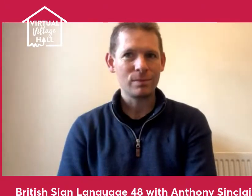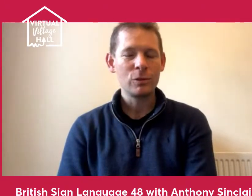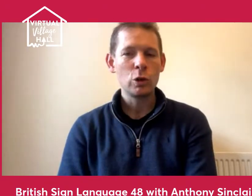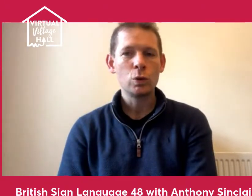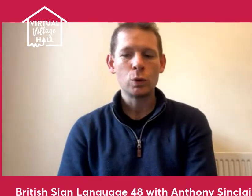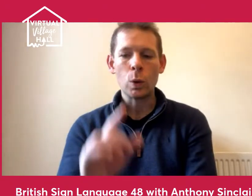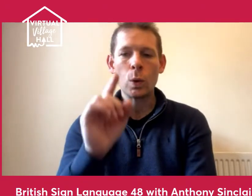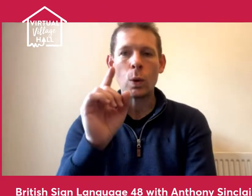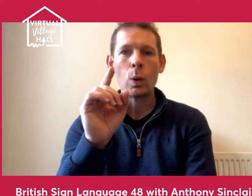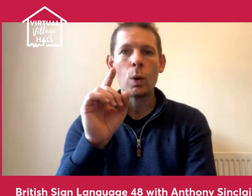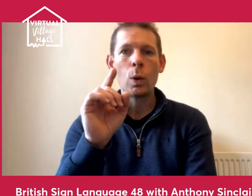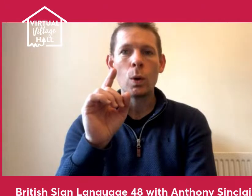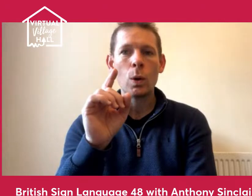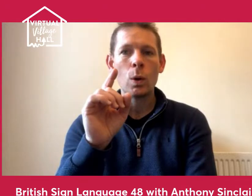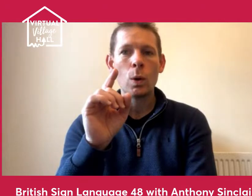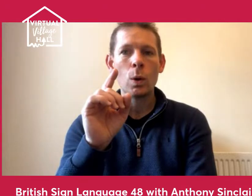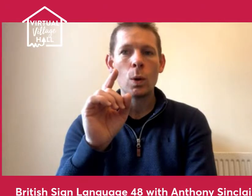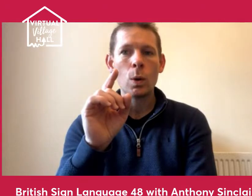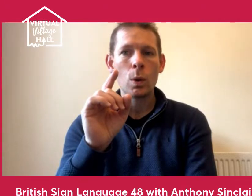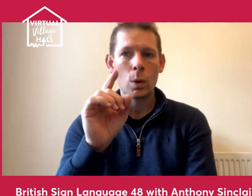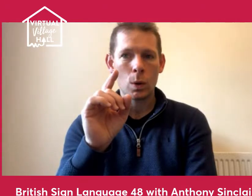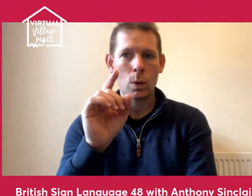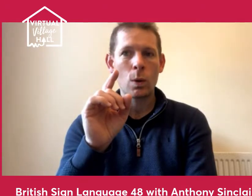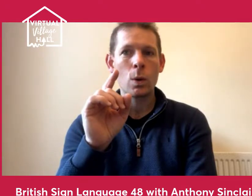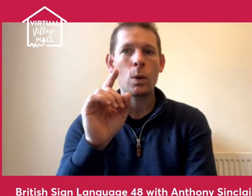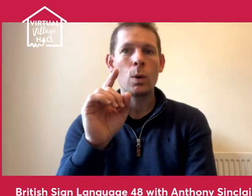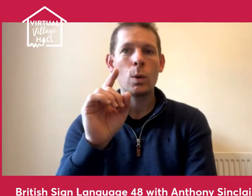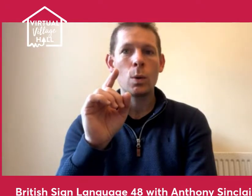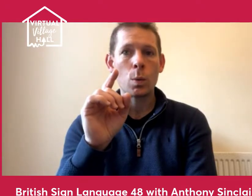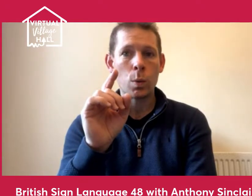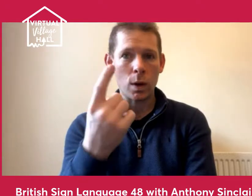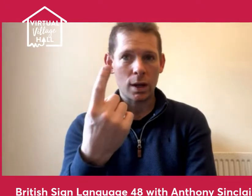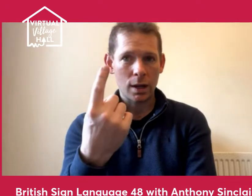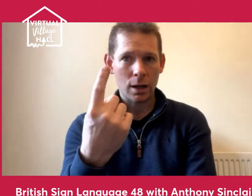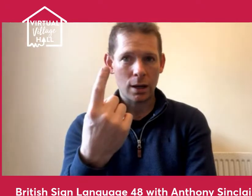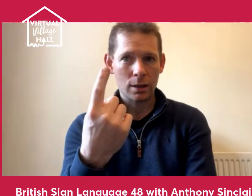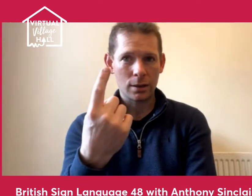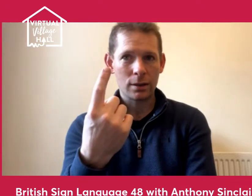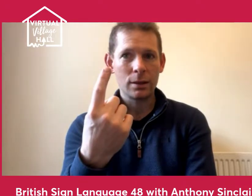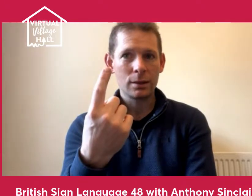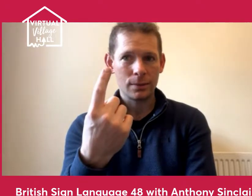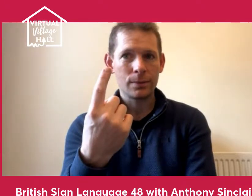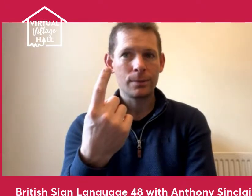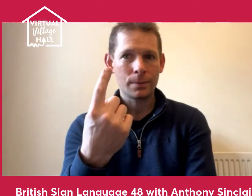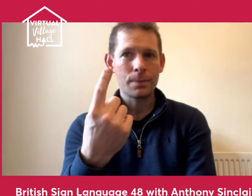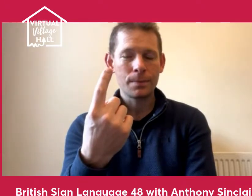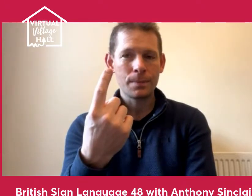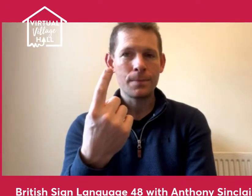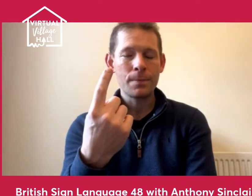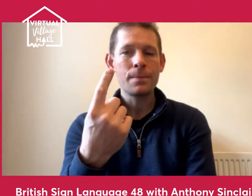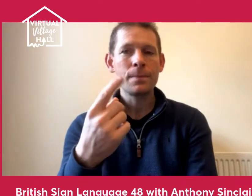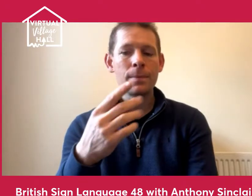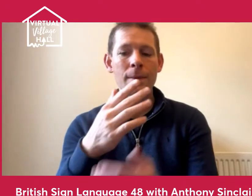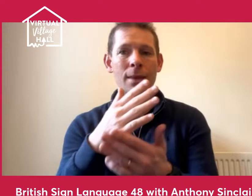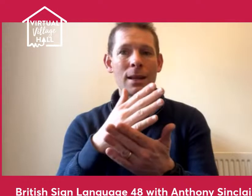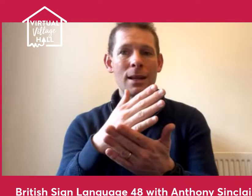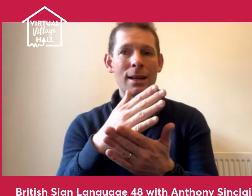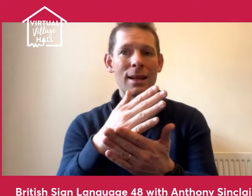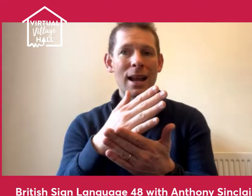that makes sense. So if it's on the hour, like 1 o'clock, you turn the hand like that. But if